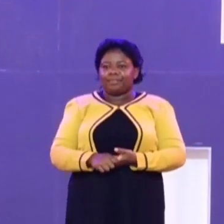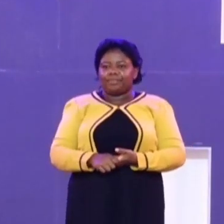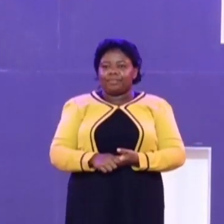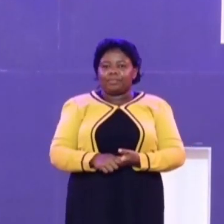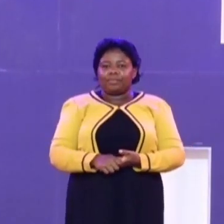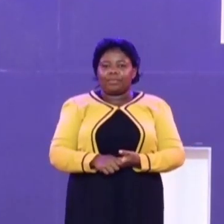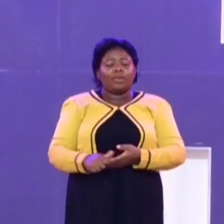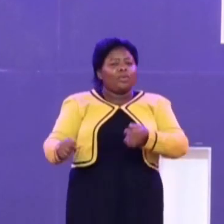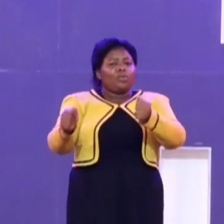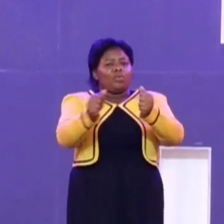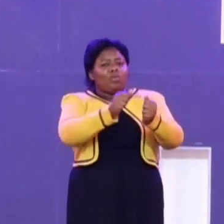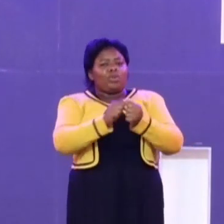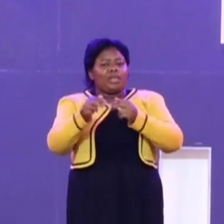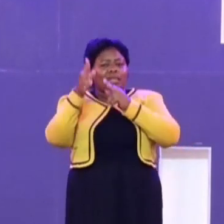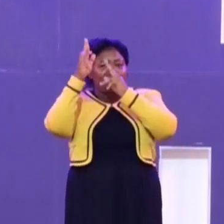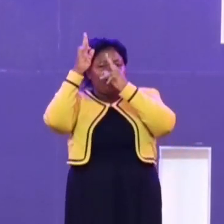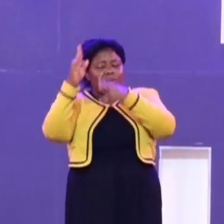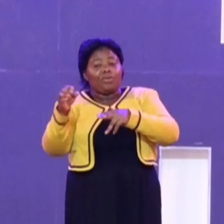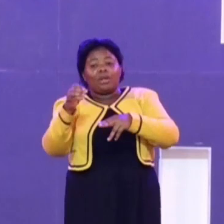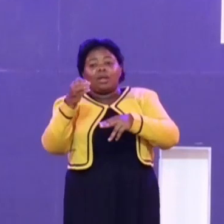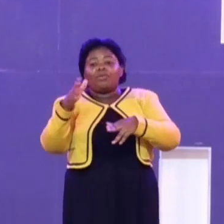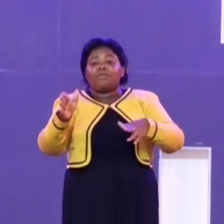with the honor of my great